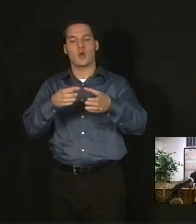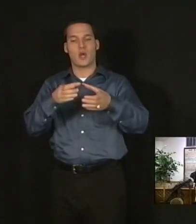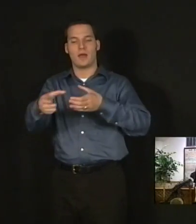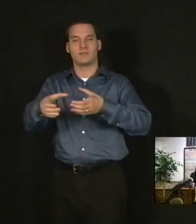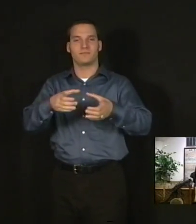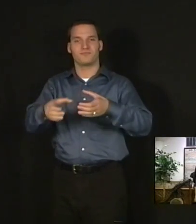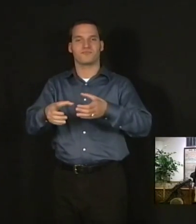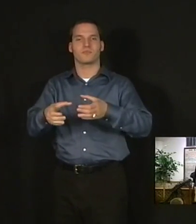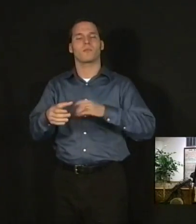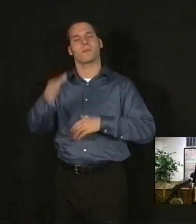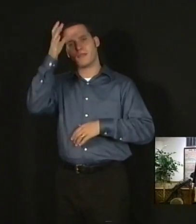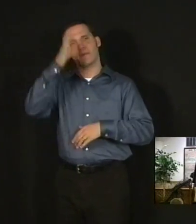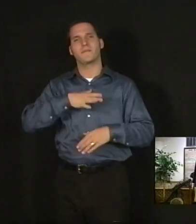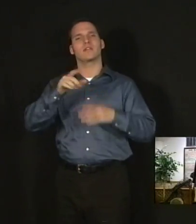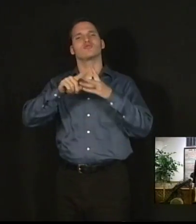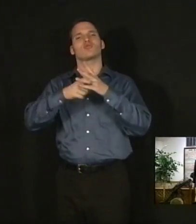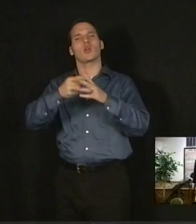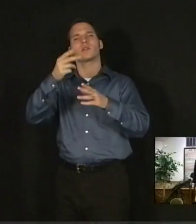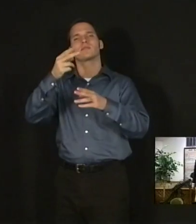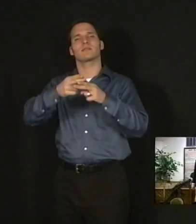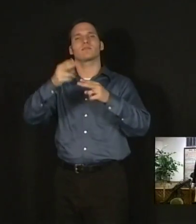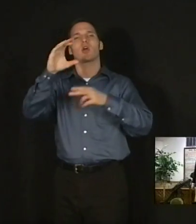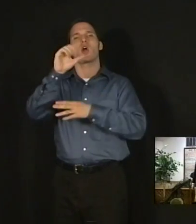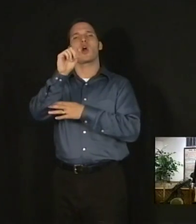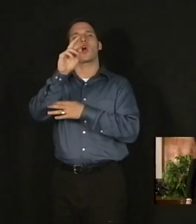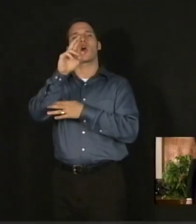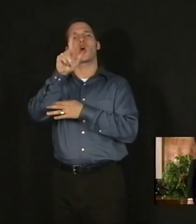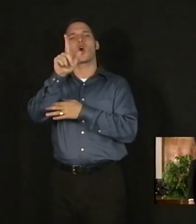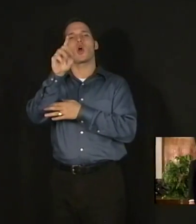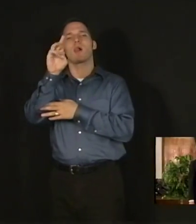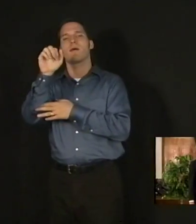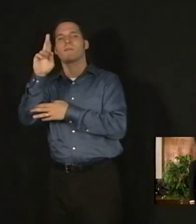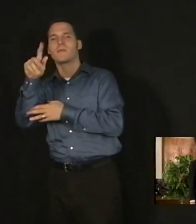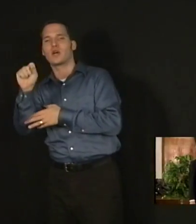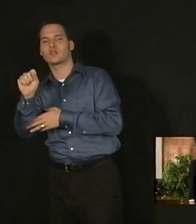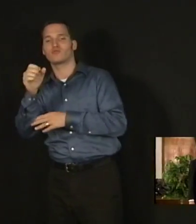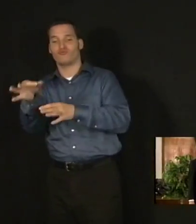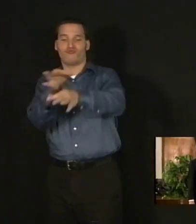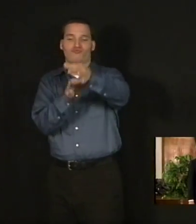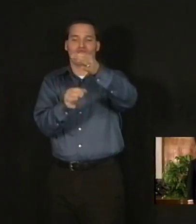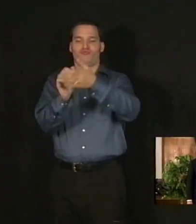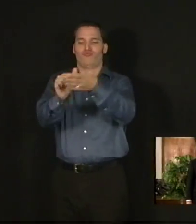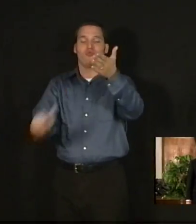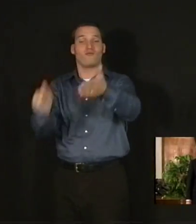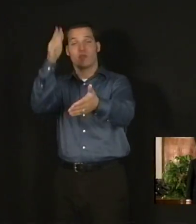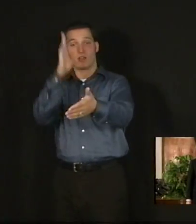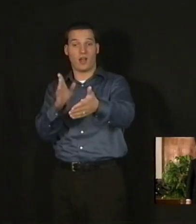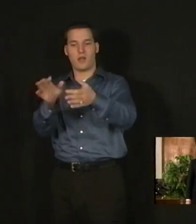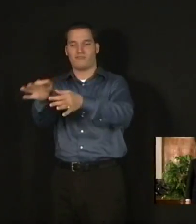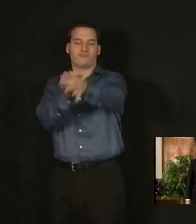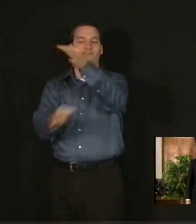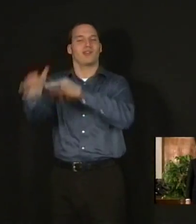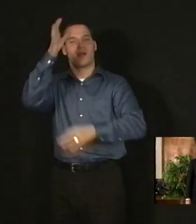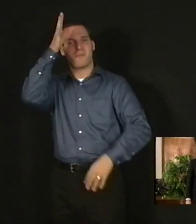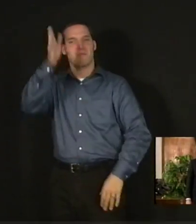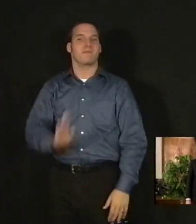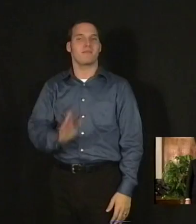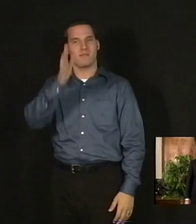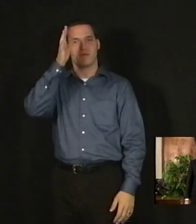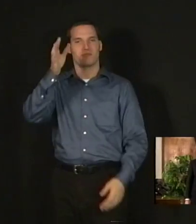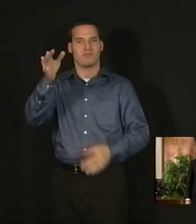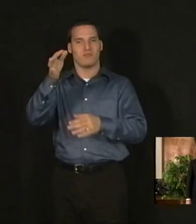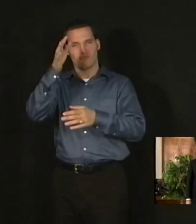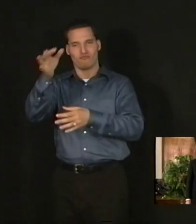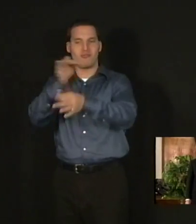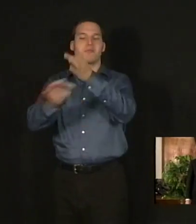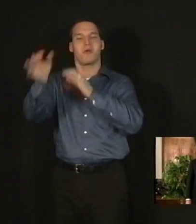Communism, started by a guy named Karl Marx, removes God from authority and puts man in his place. He says there is no